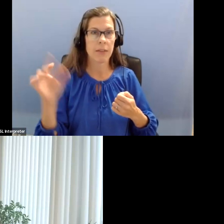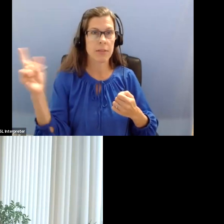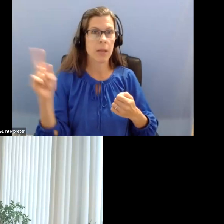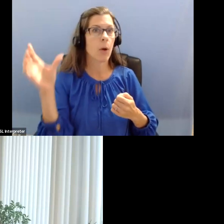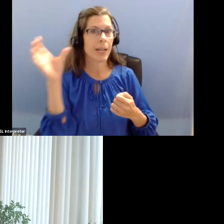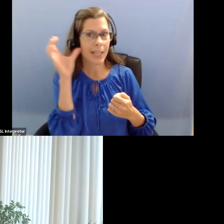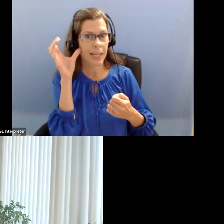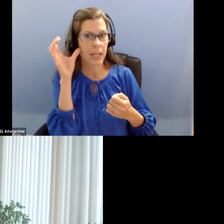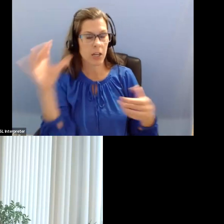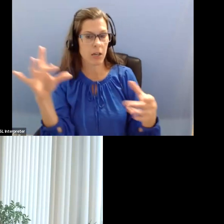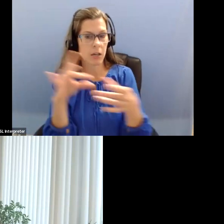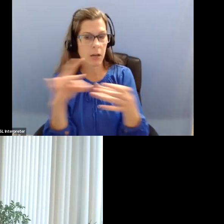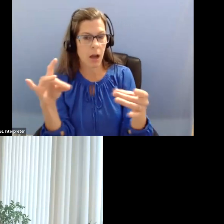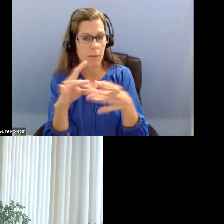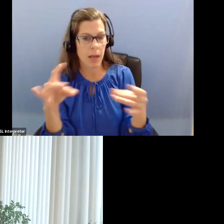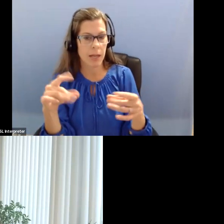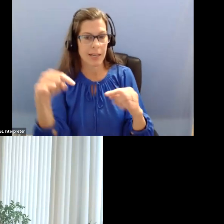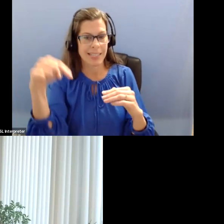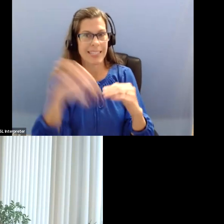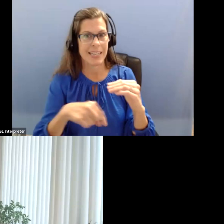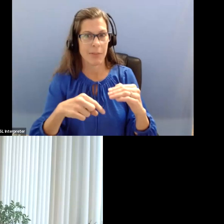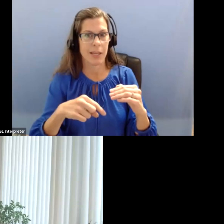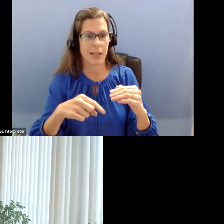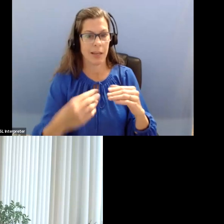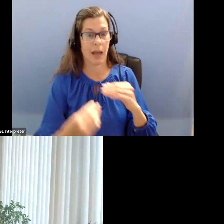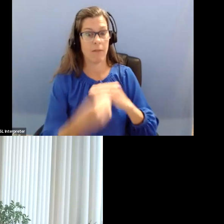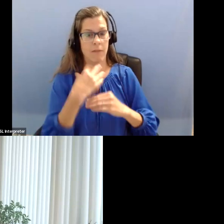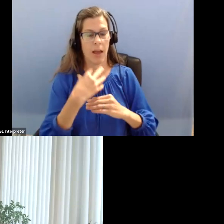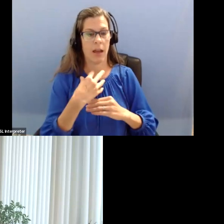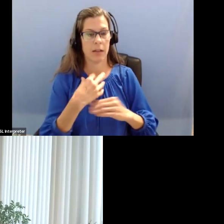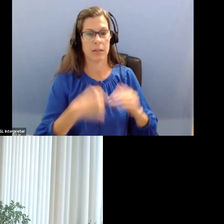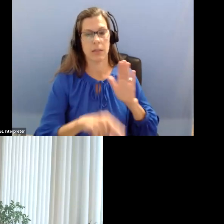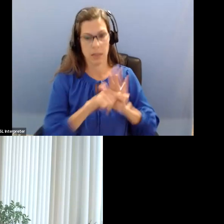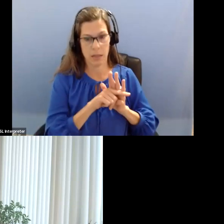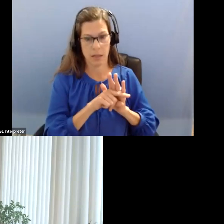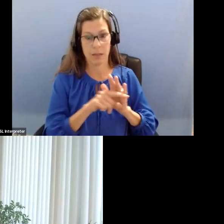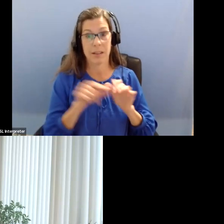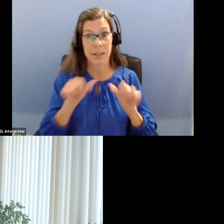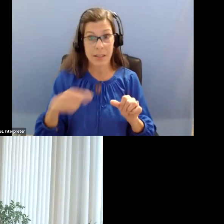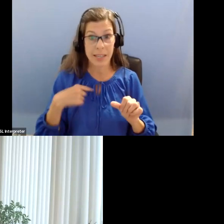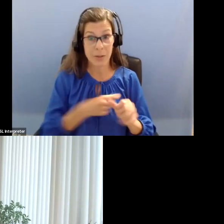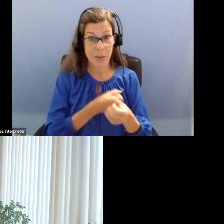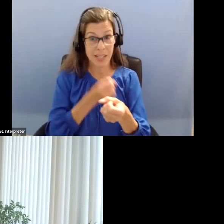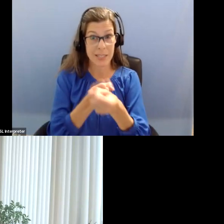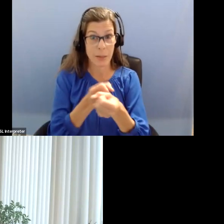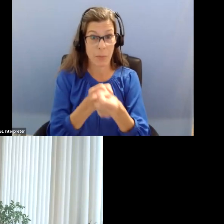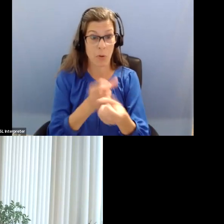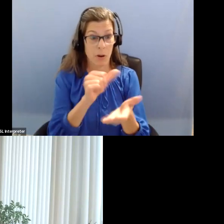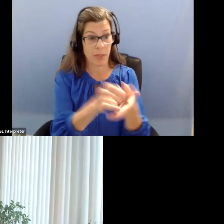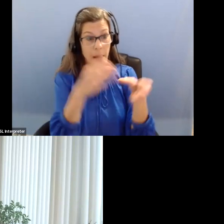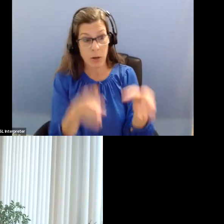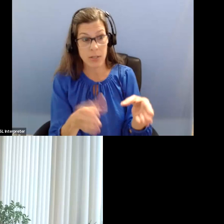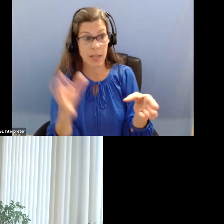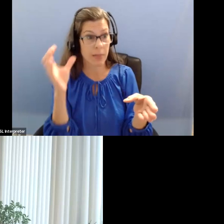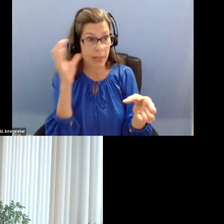has deeply affected them? Is there a way that we can support them in listening and hearing